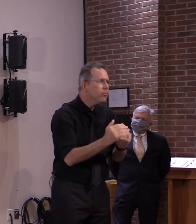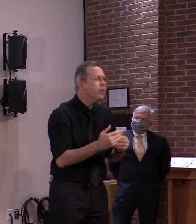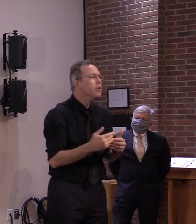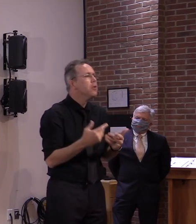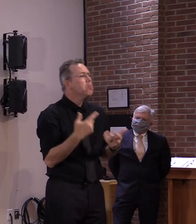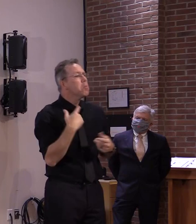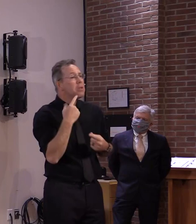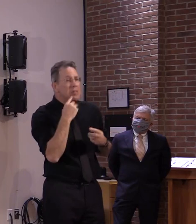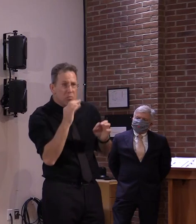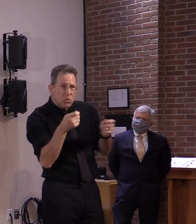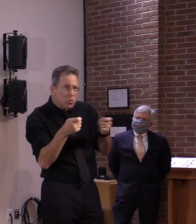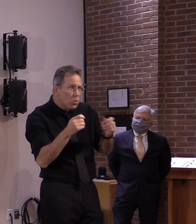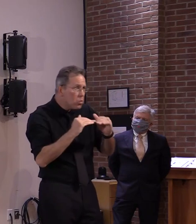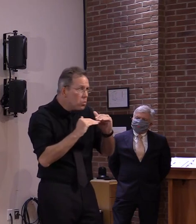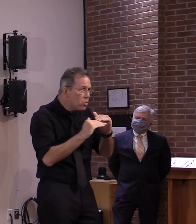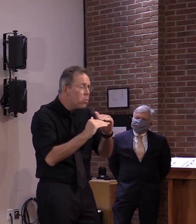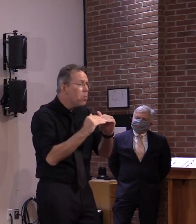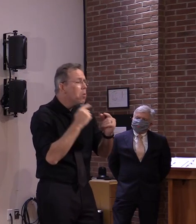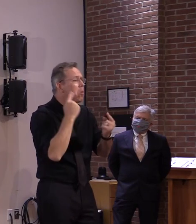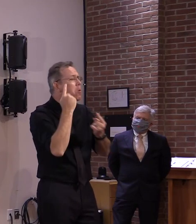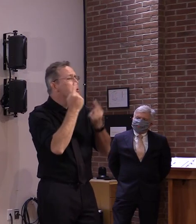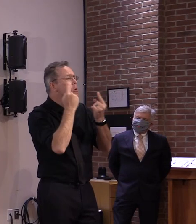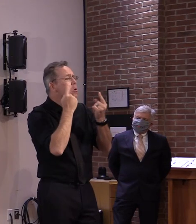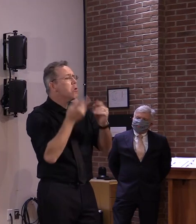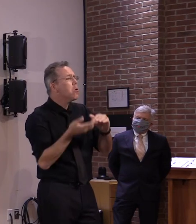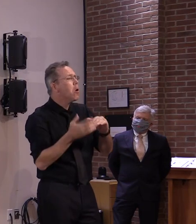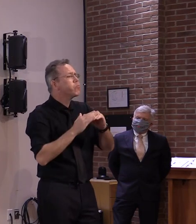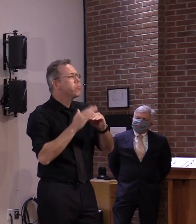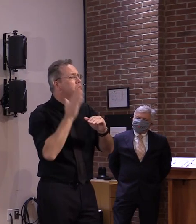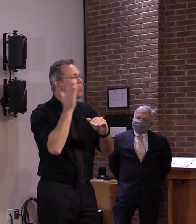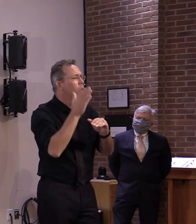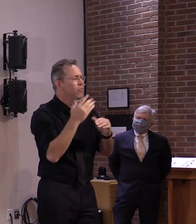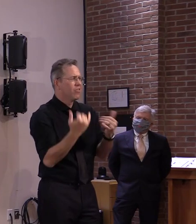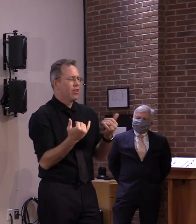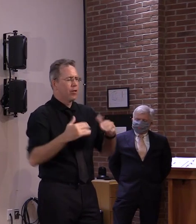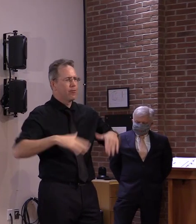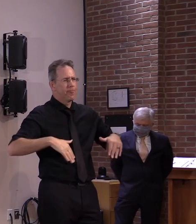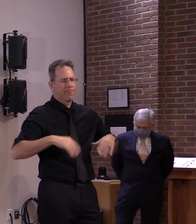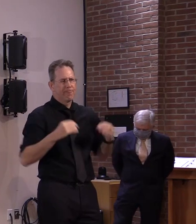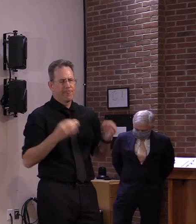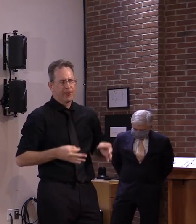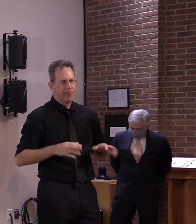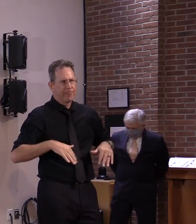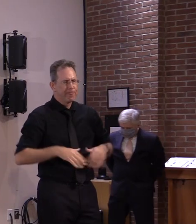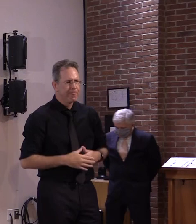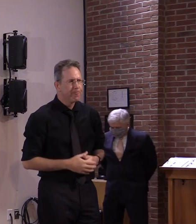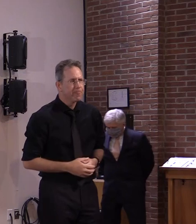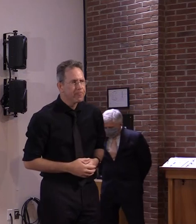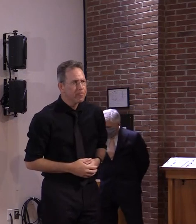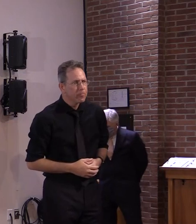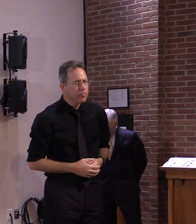could consider opening it up a little bit more, but not at this time.